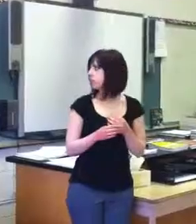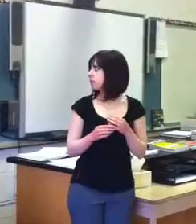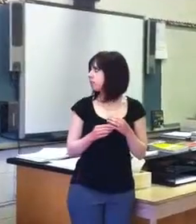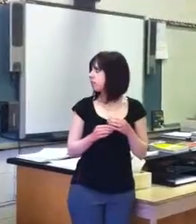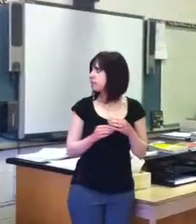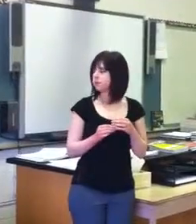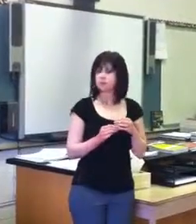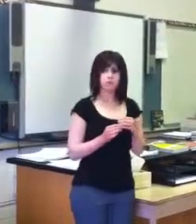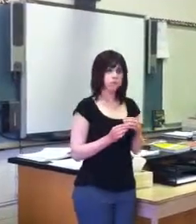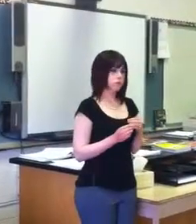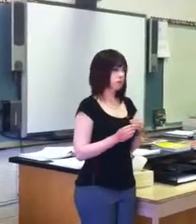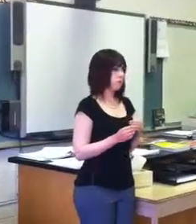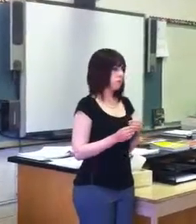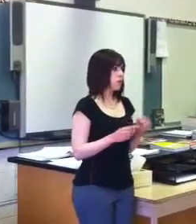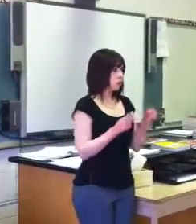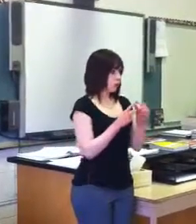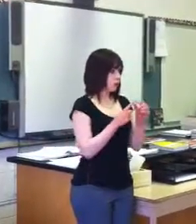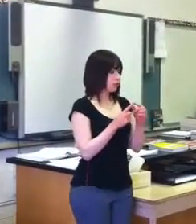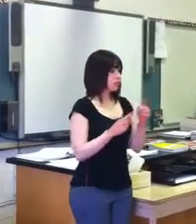is passing. So,